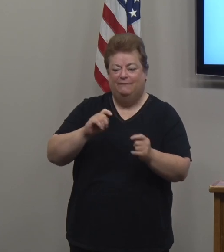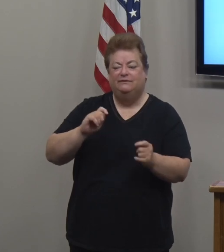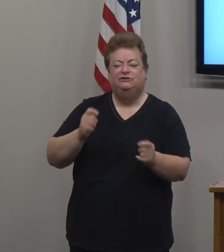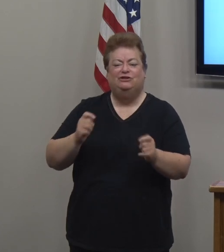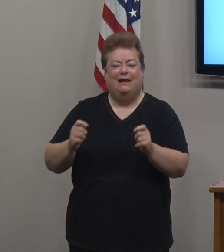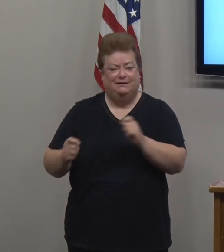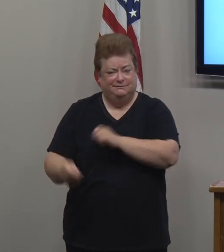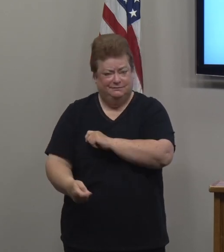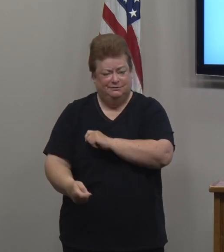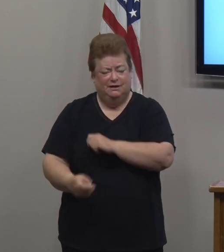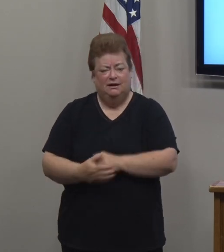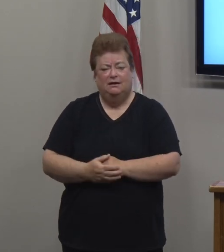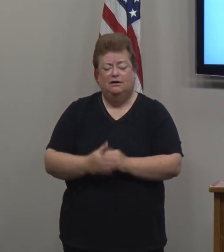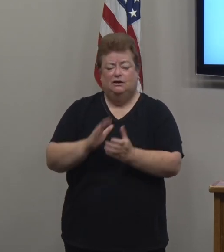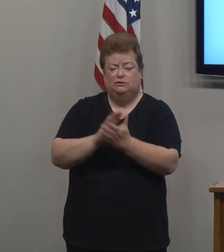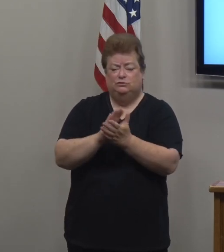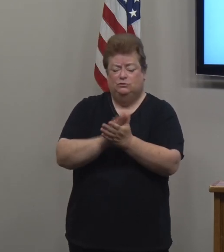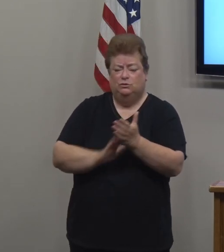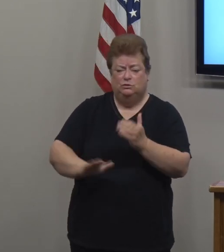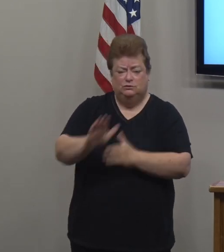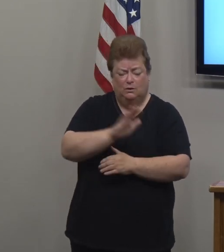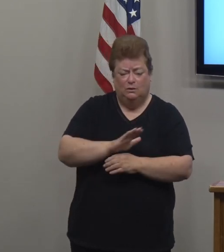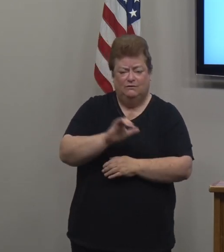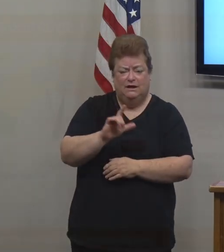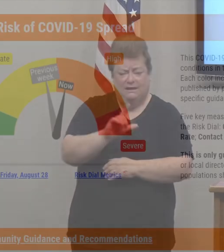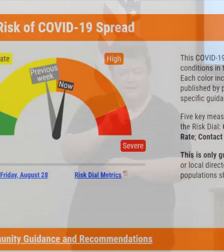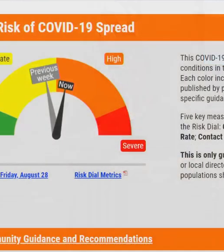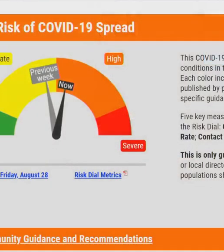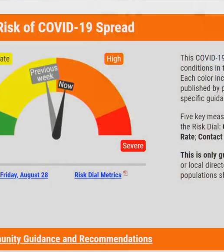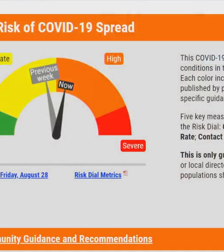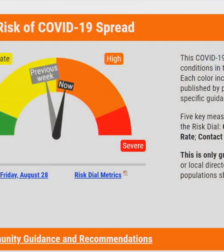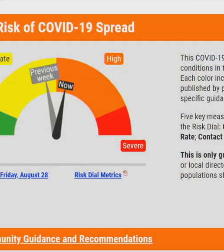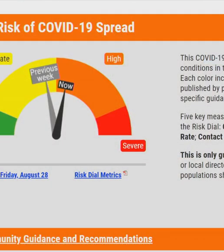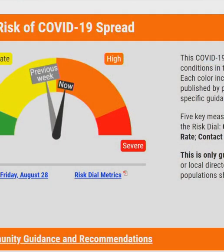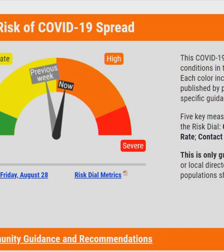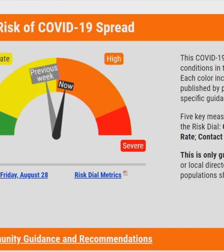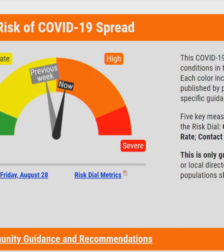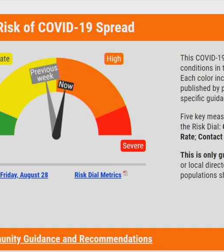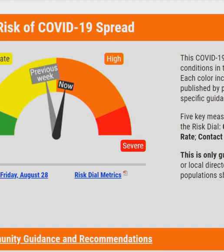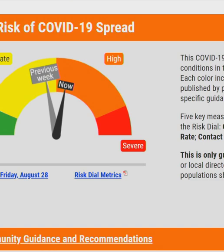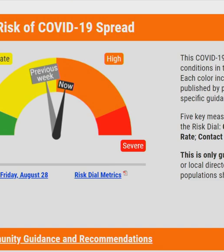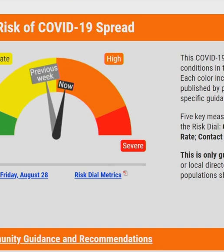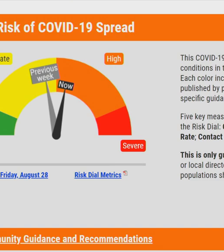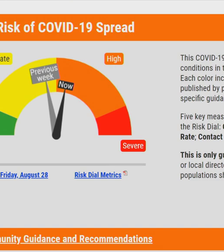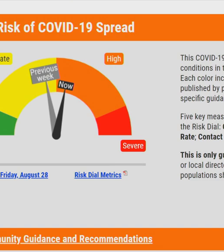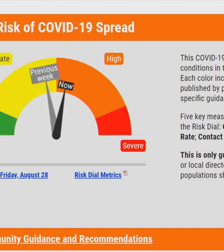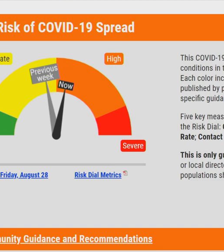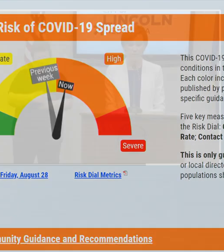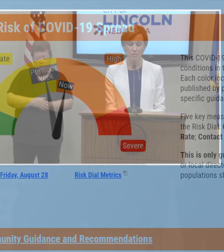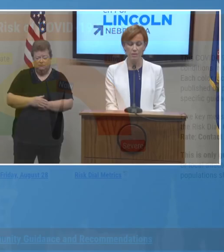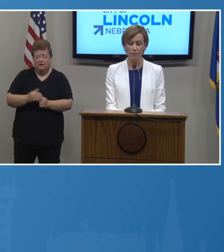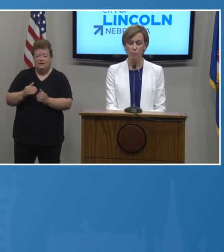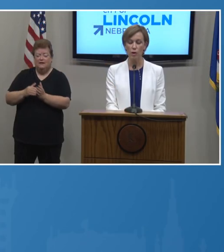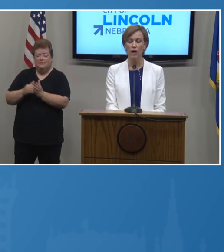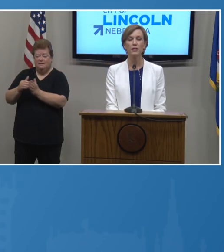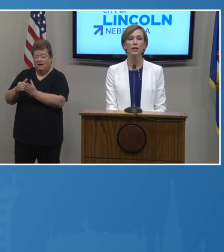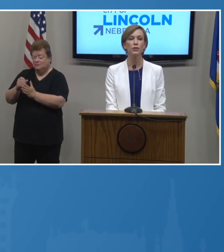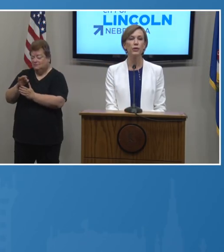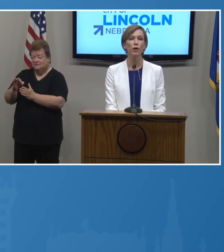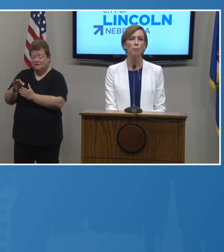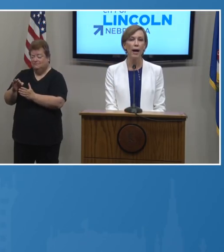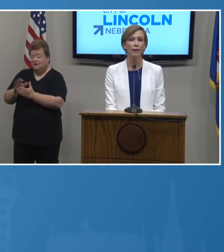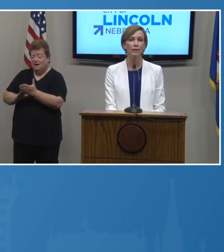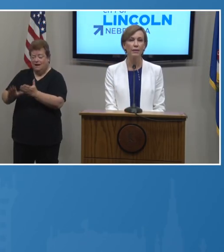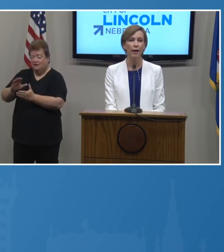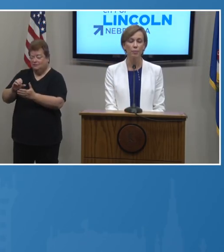adjustment. Schools throughout Lincoln and Lancaster County are back open for the first time since March. Thousands of college students from across the